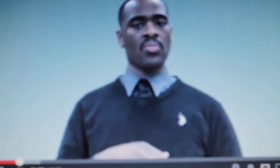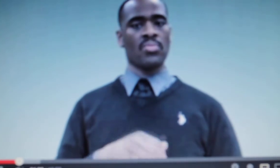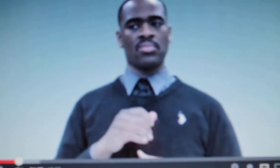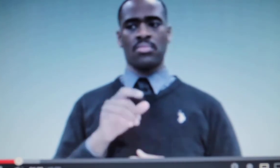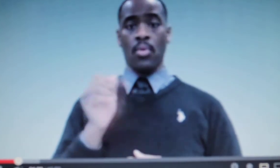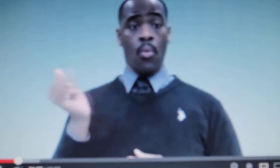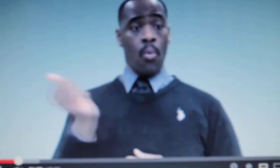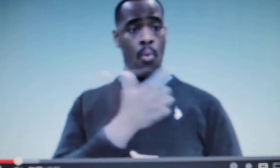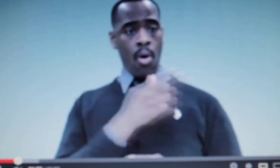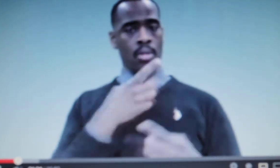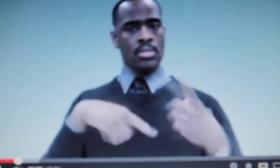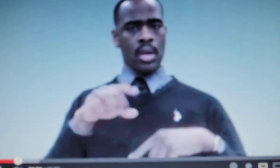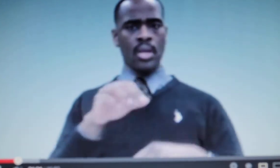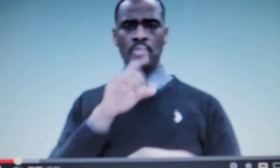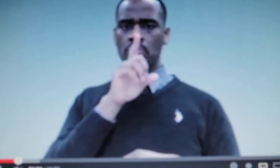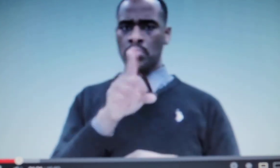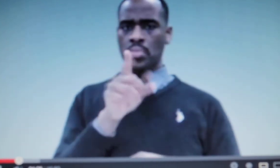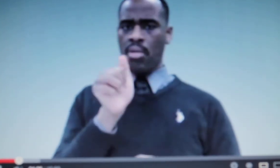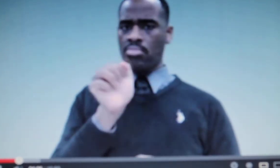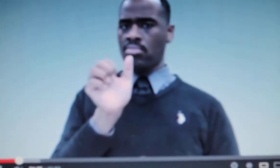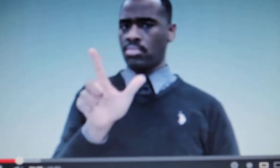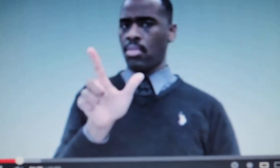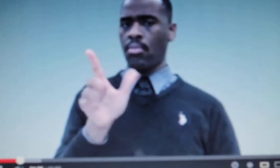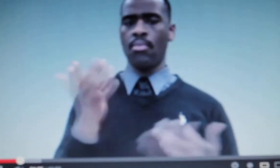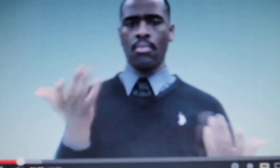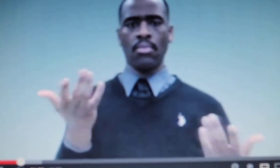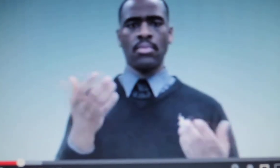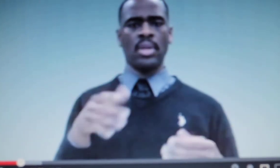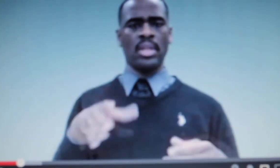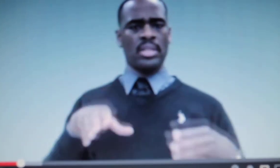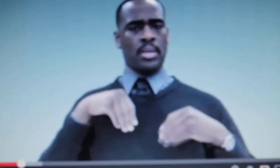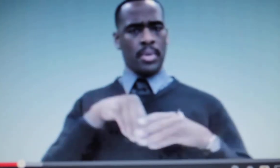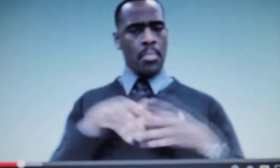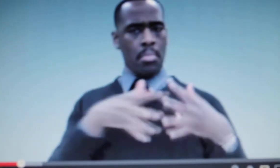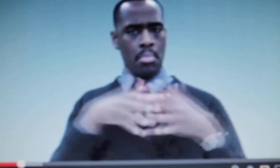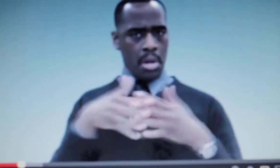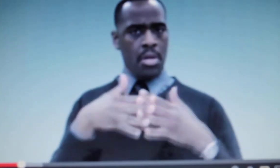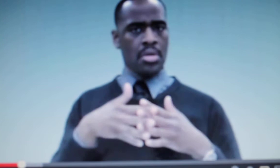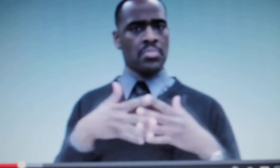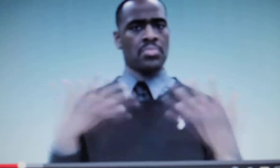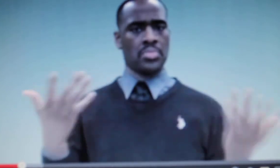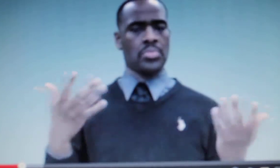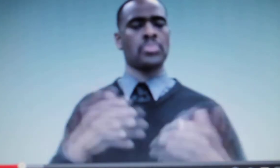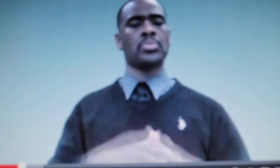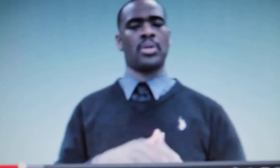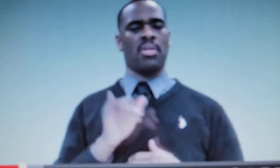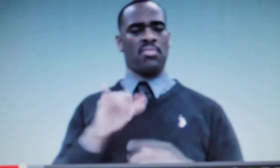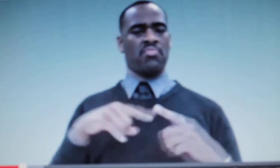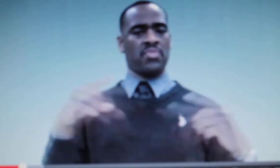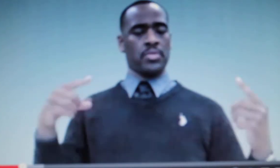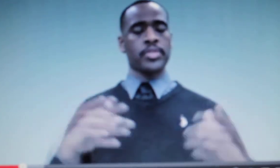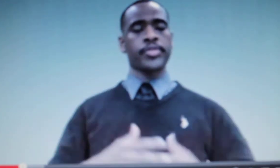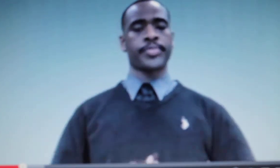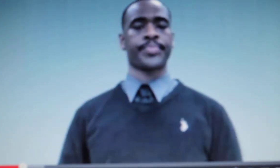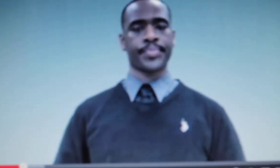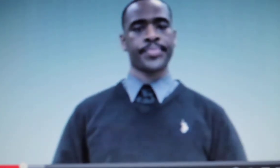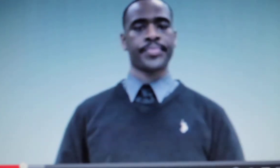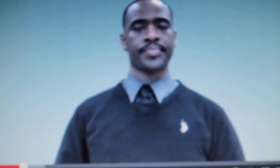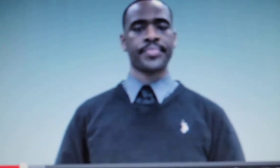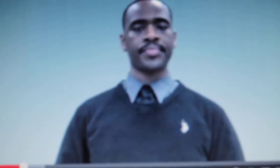These are all variations for birthday. Now, all variations are accepted in ASL.